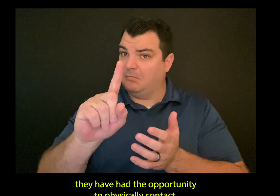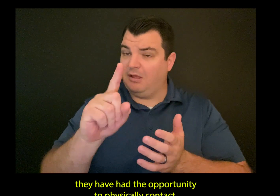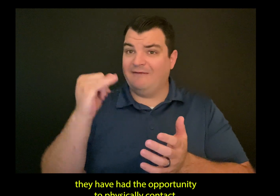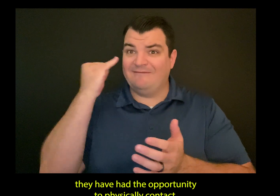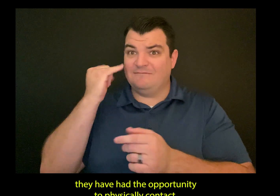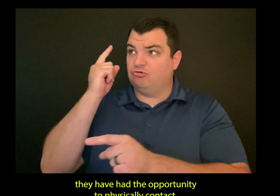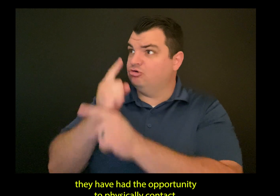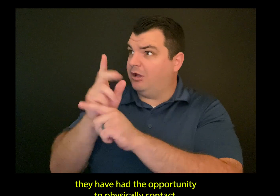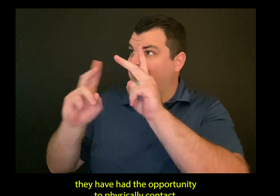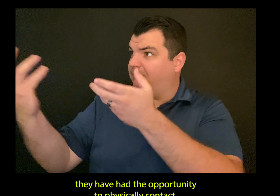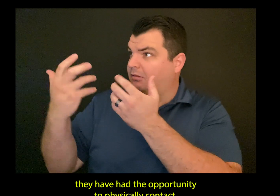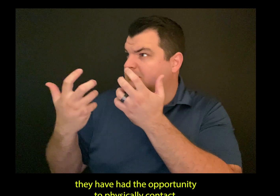contact.